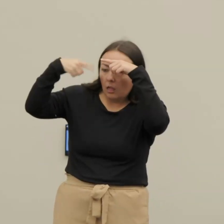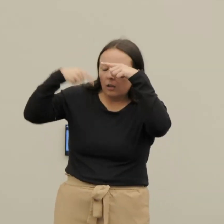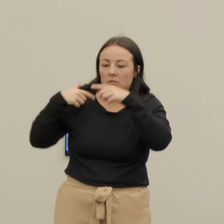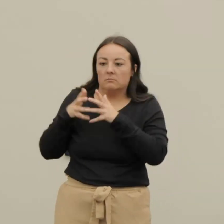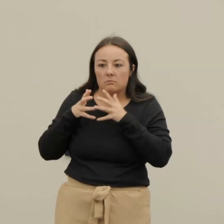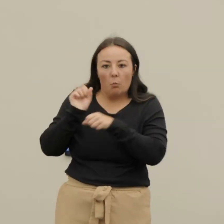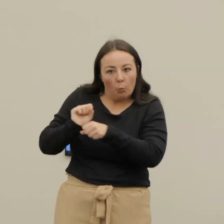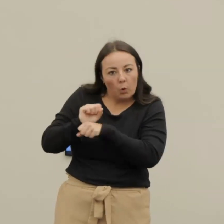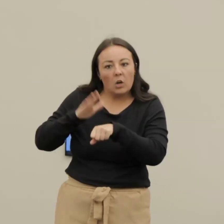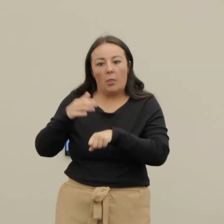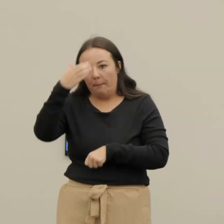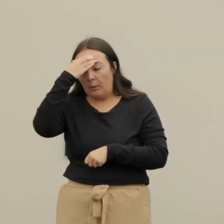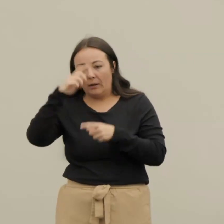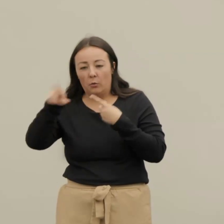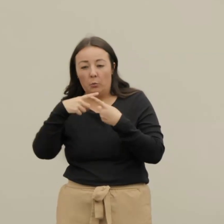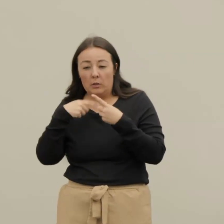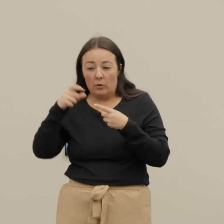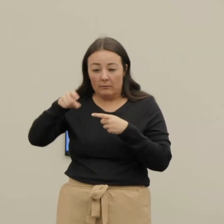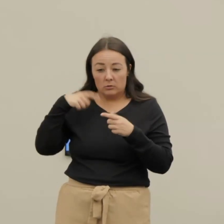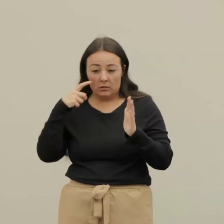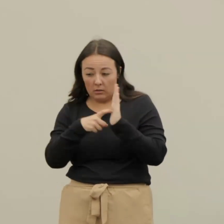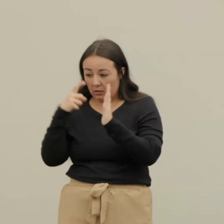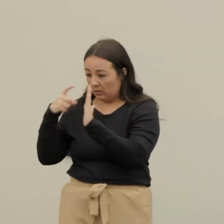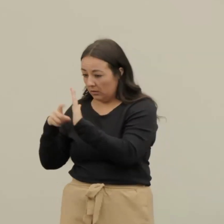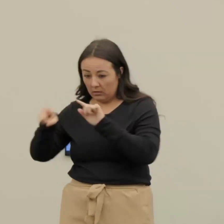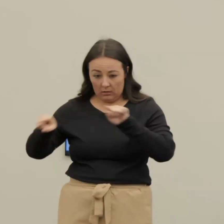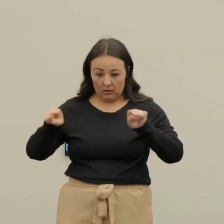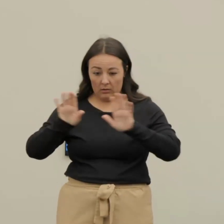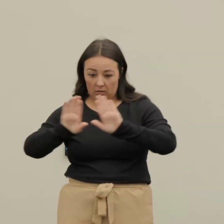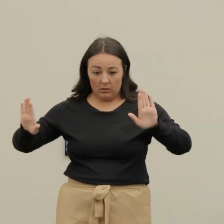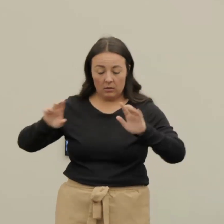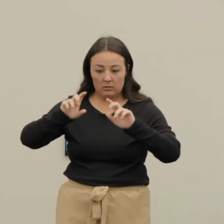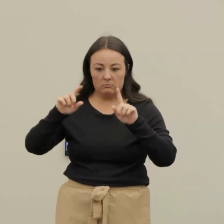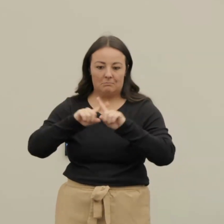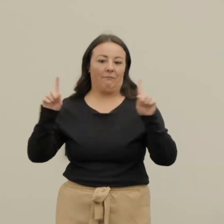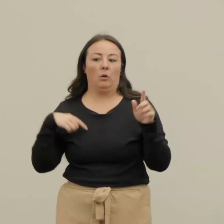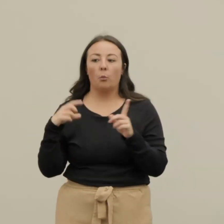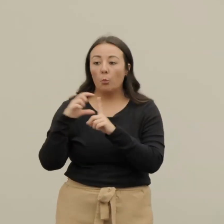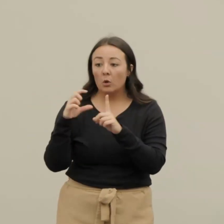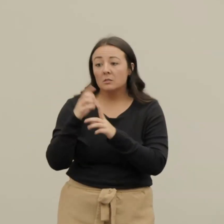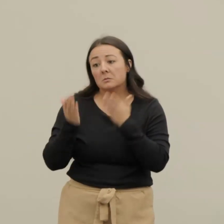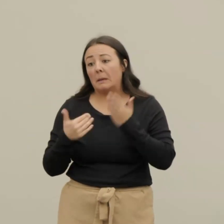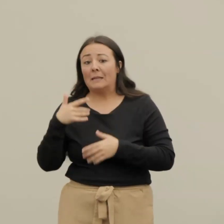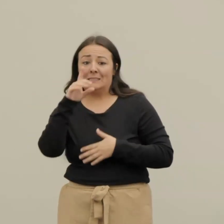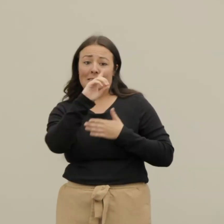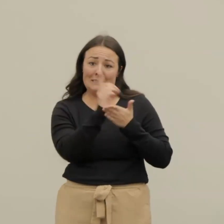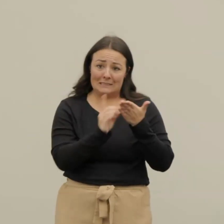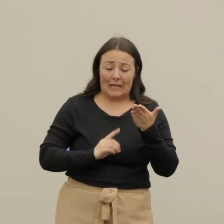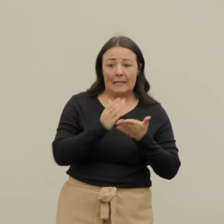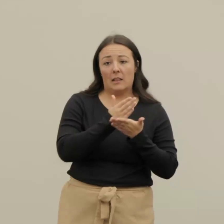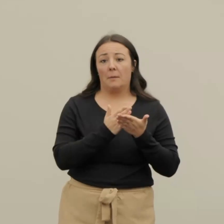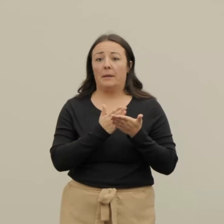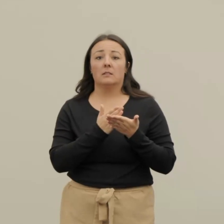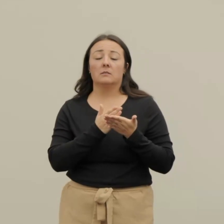a different distance between words. And so what it could be is a design element